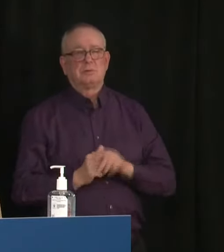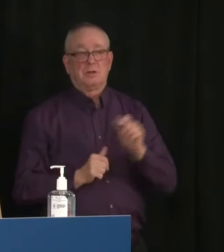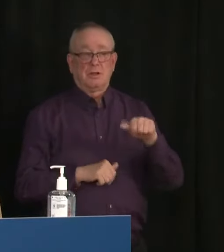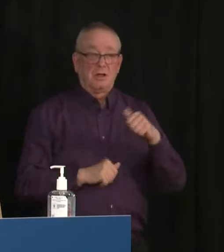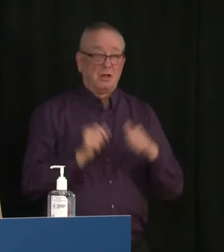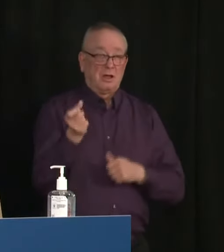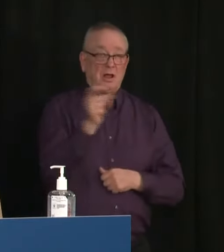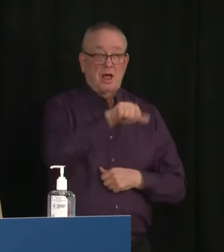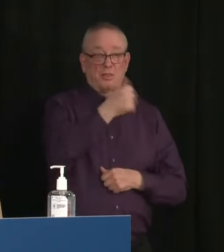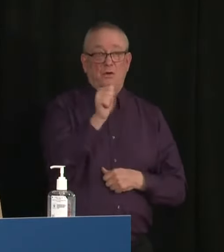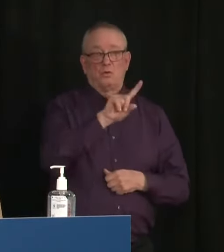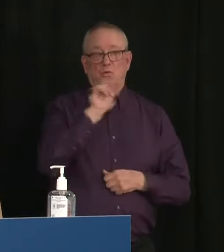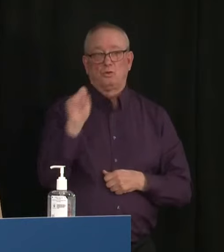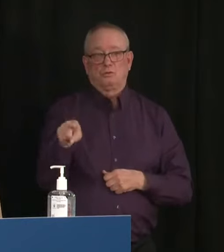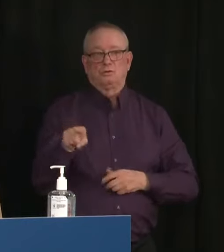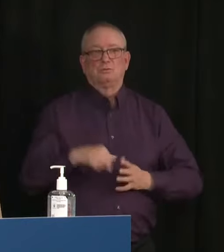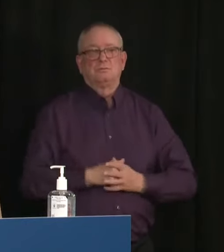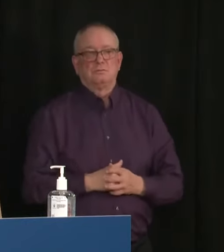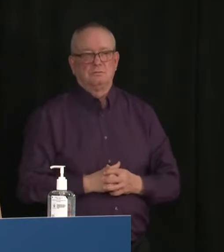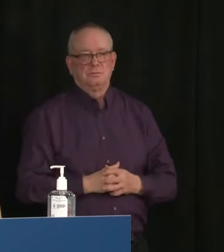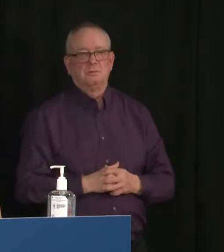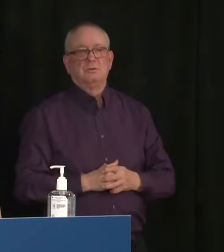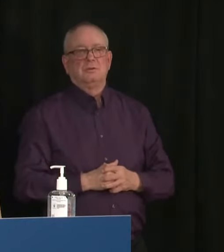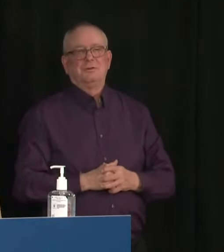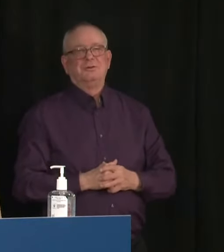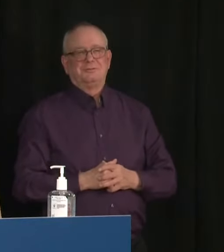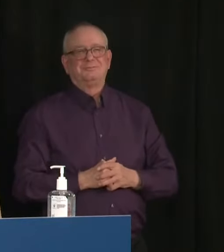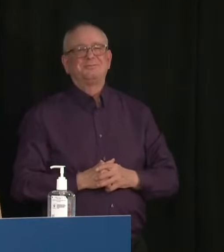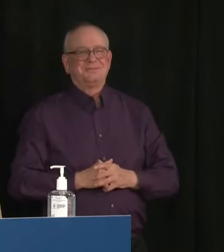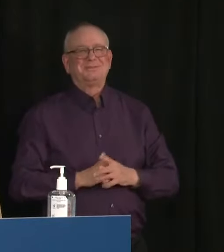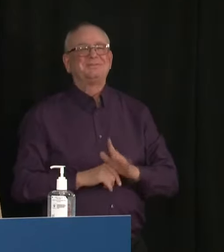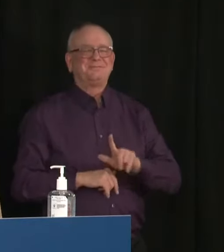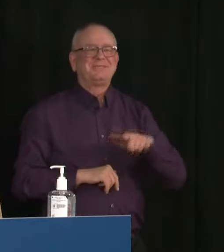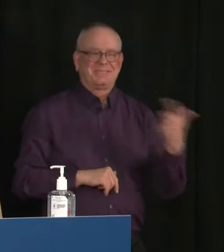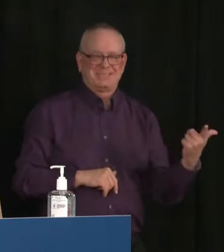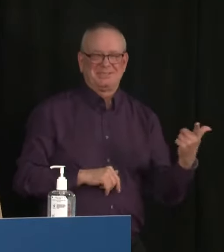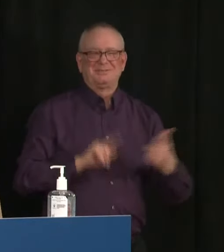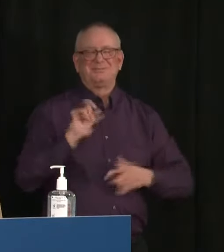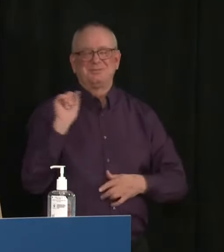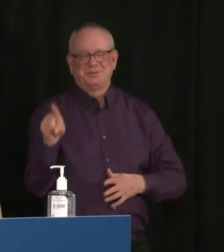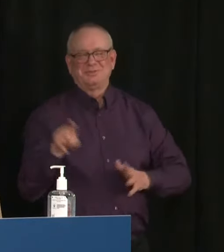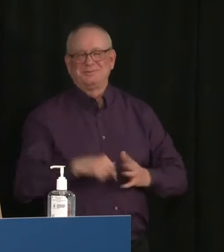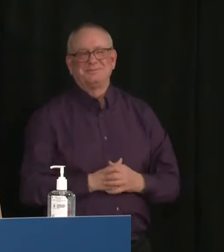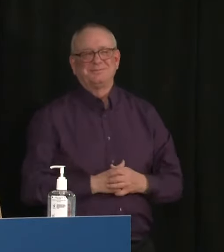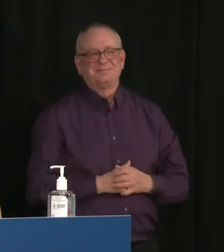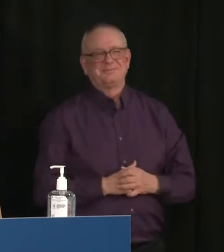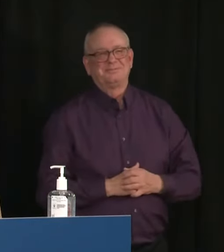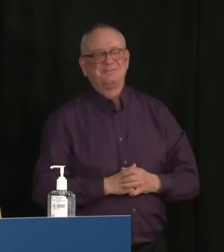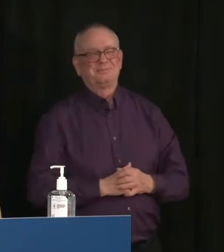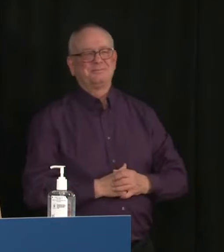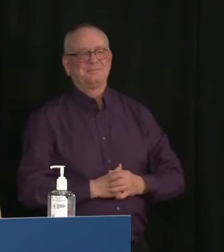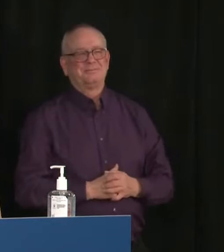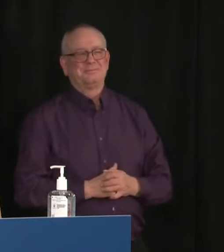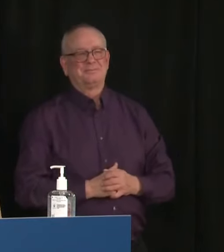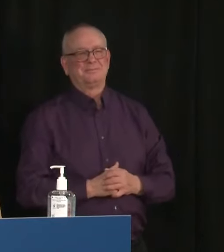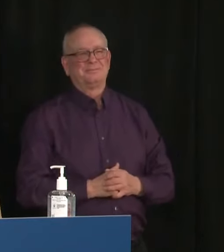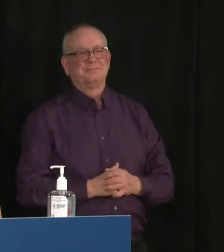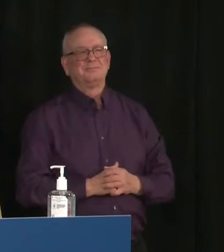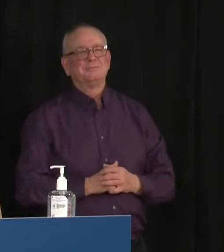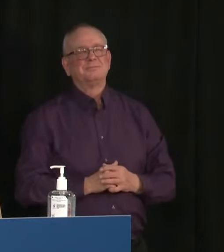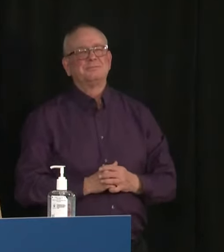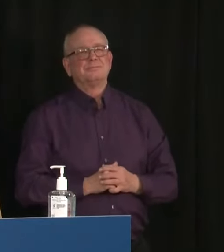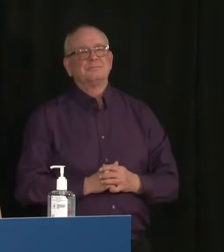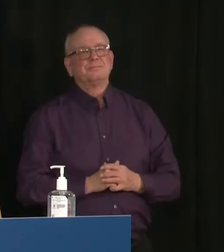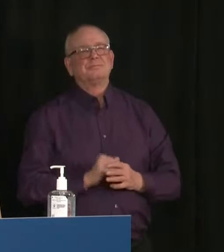Keller, Globe and Mail. Hi, Dr. Hinshaw. What's your understanding of the vaccine supply and the demand in Fort McMurray?